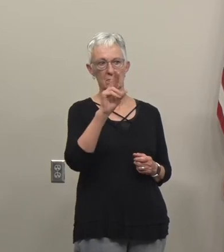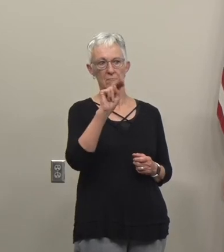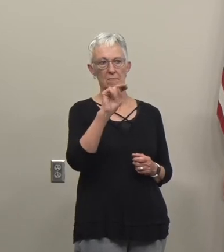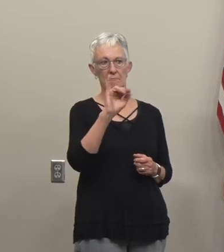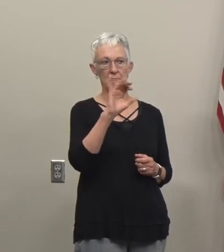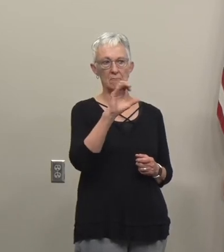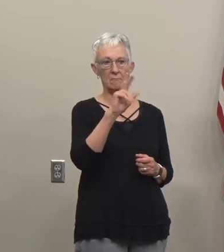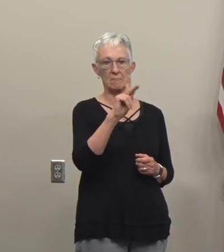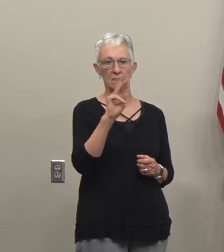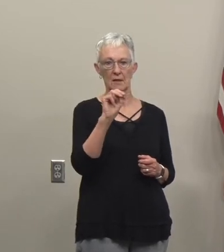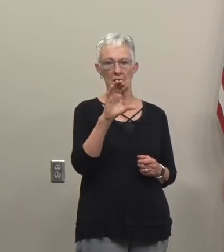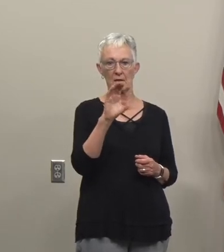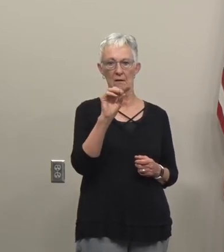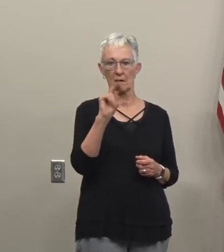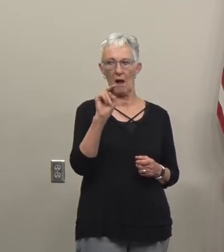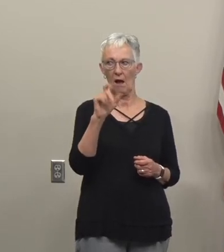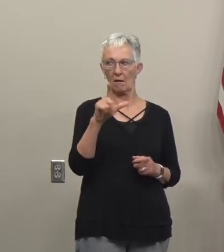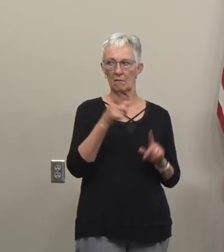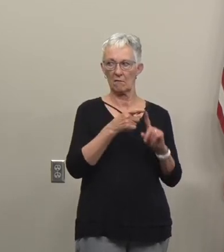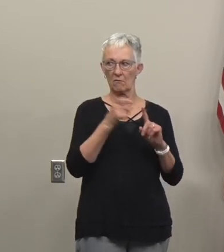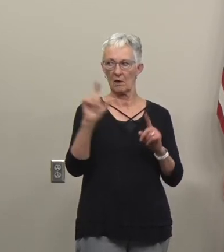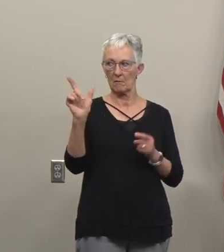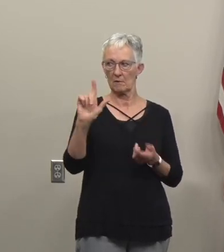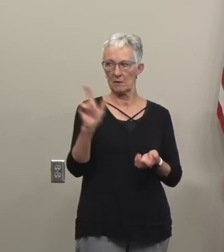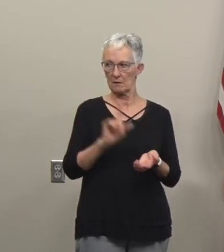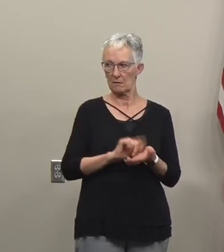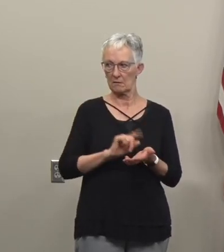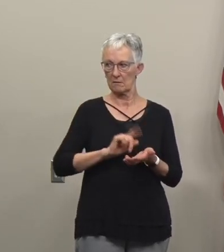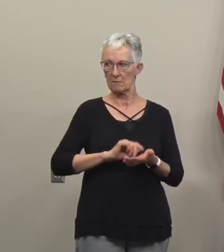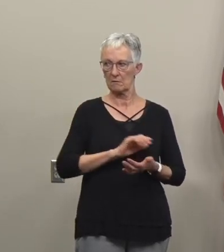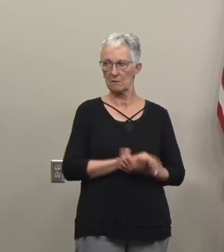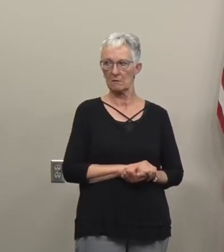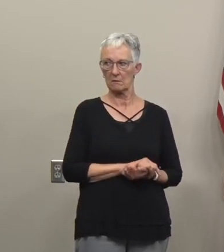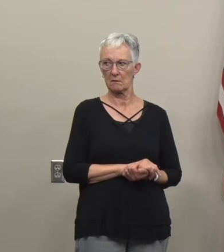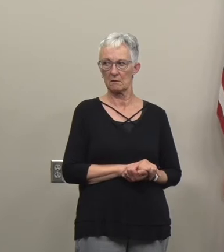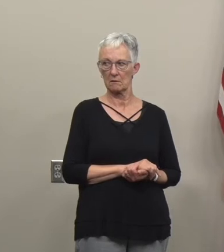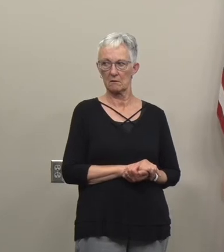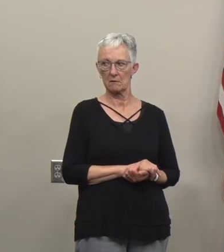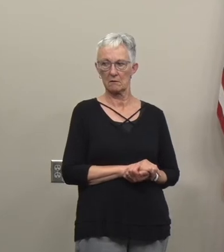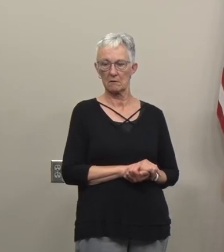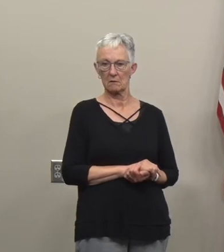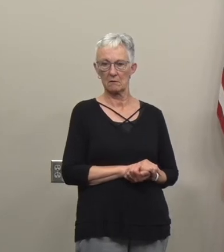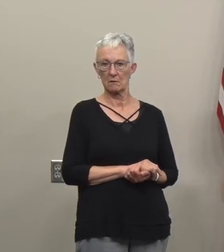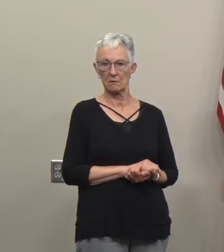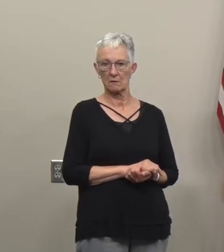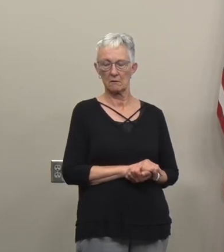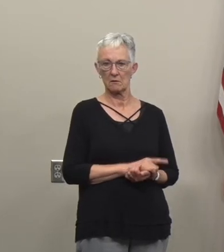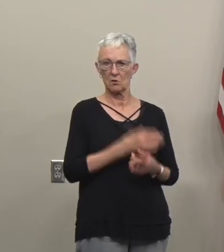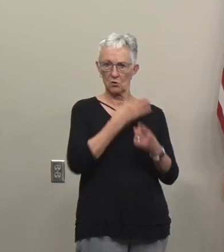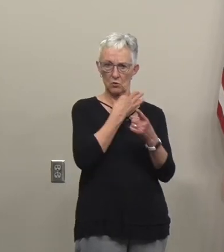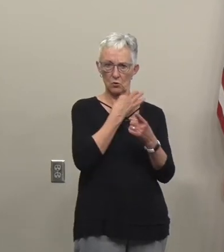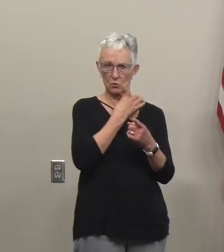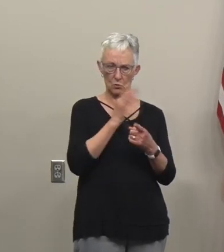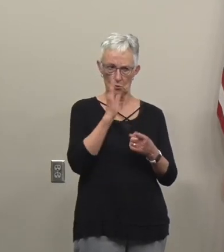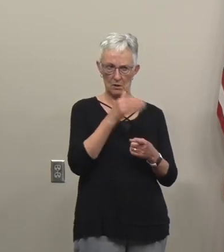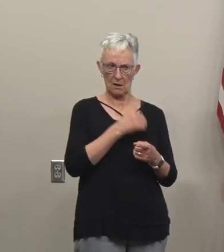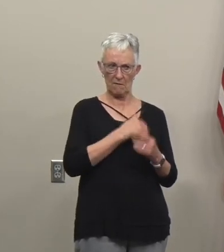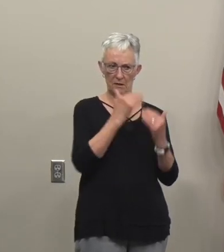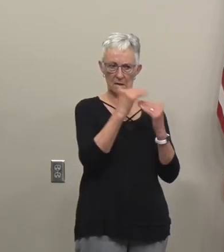question. Hi, Mayor. Nick McConnell from the Journal Star. Sorry, we were curious if there was a limit to the number of people who could be in the pool at